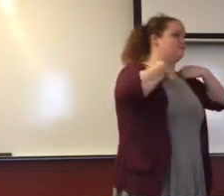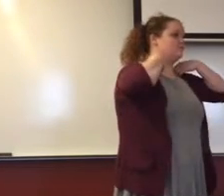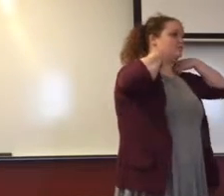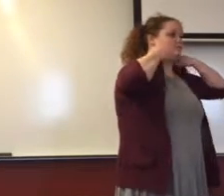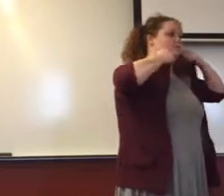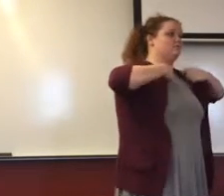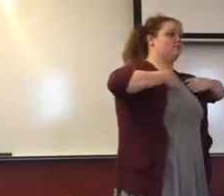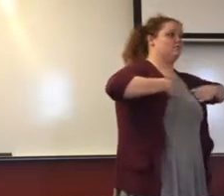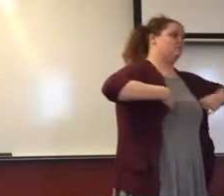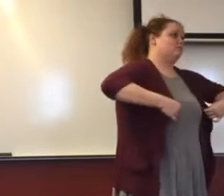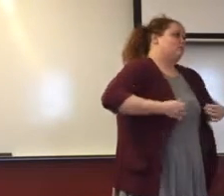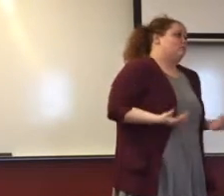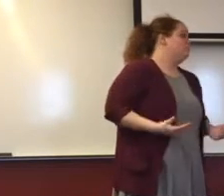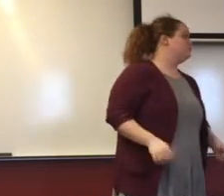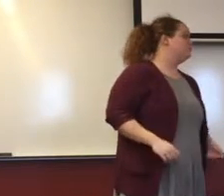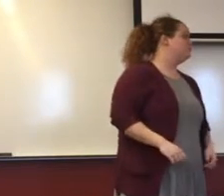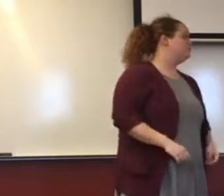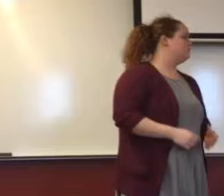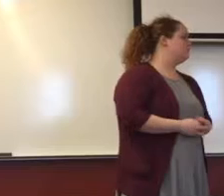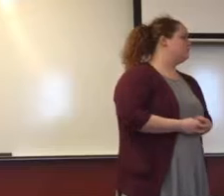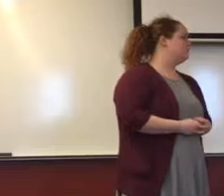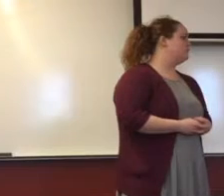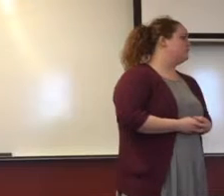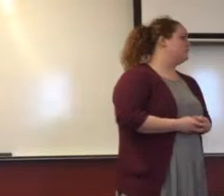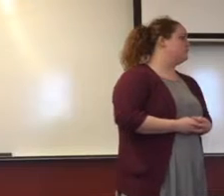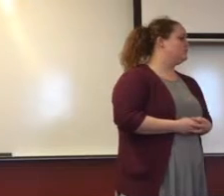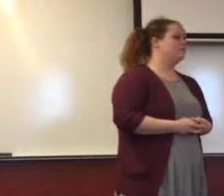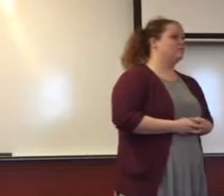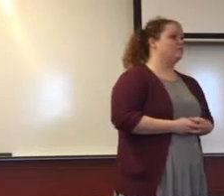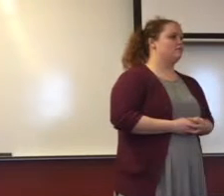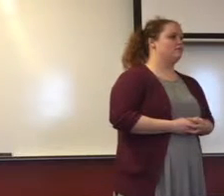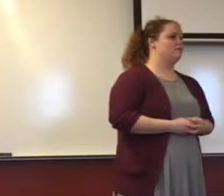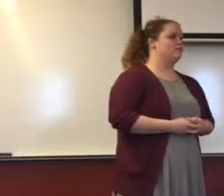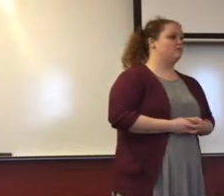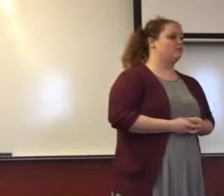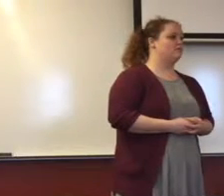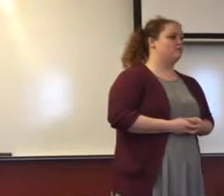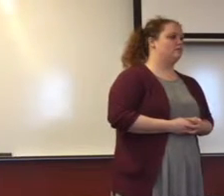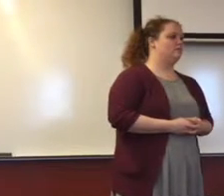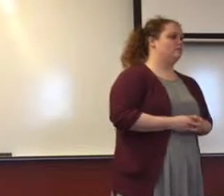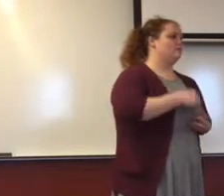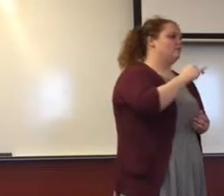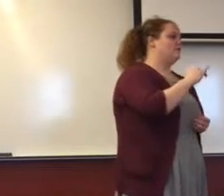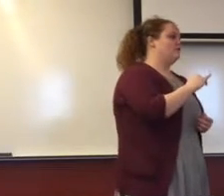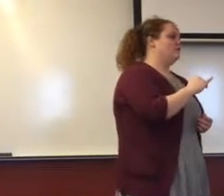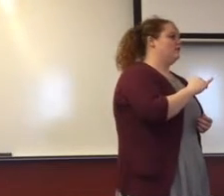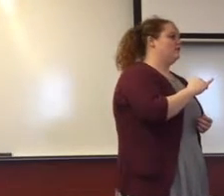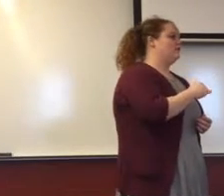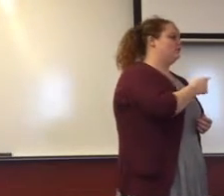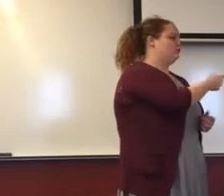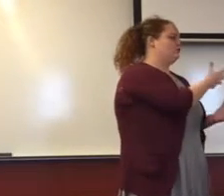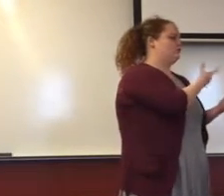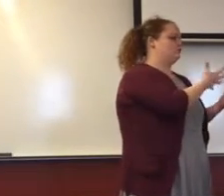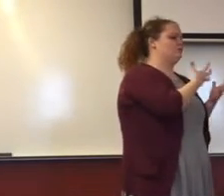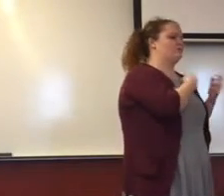No, it's okay. I don't care about anything. Oh, that's what you meant. I thought you meant just like sign while you're talking so that we don't have to do